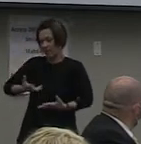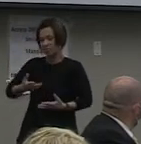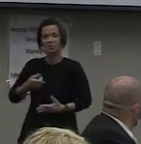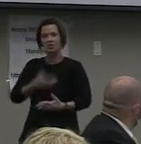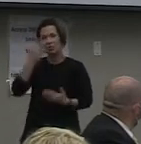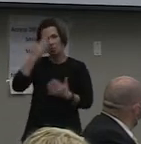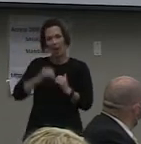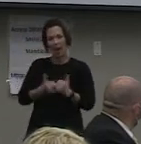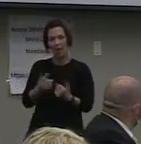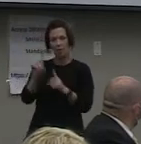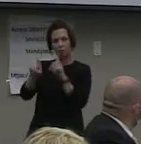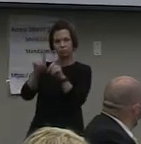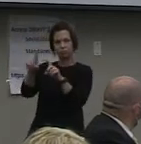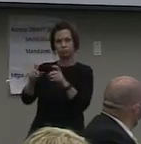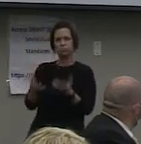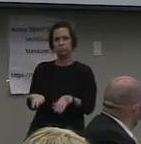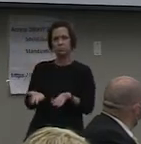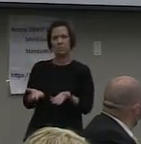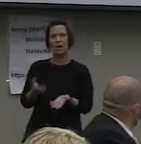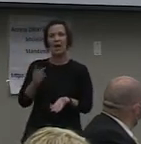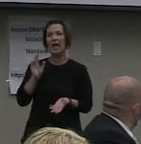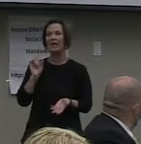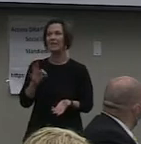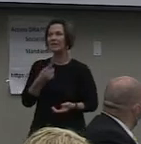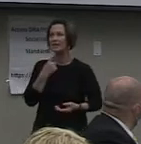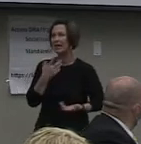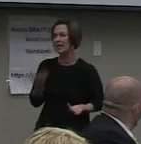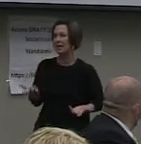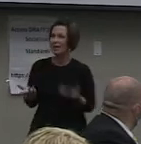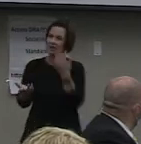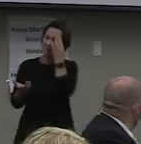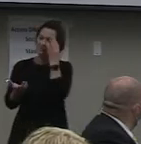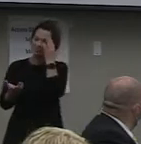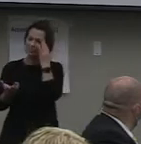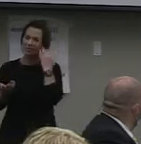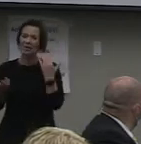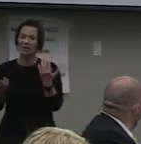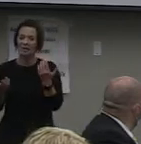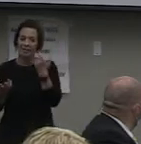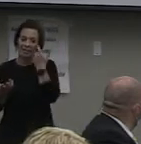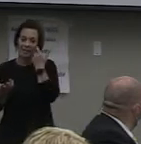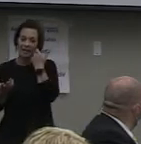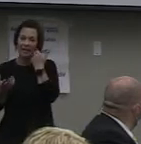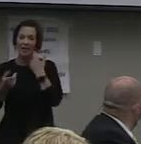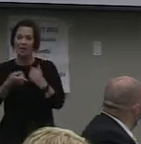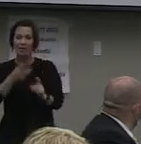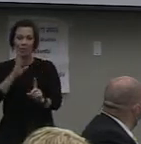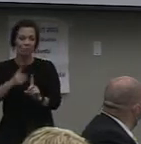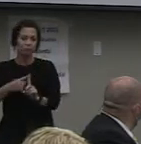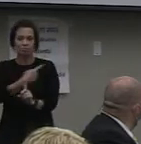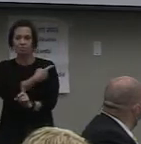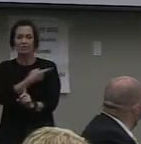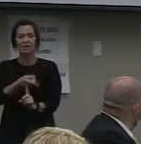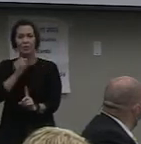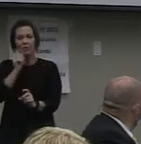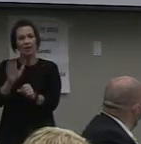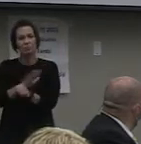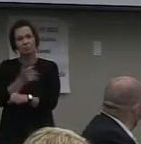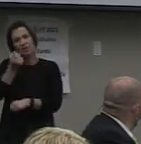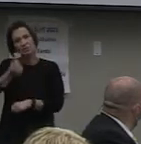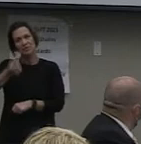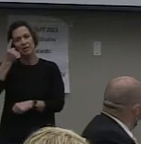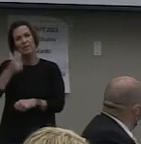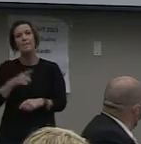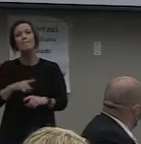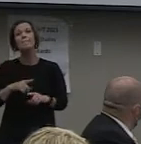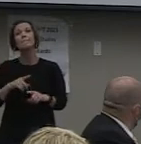can tell you right now the questions are going to be, Mom, why is water wet? So that has nothing to do with what we're talking about. But they don't have the information